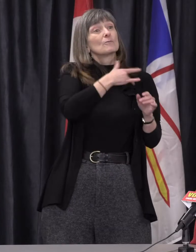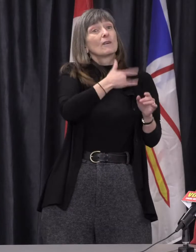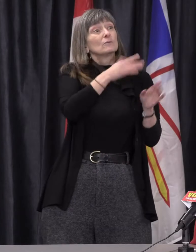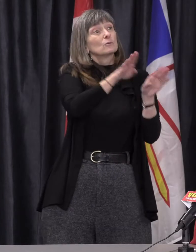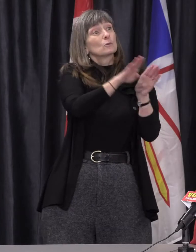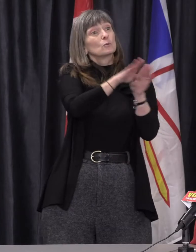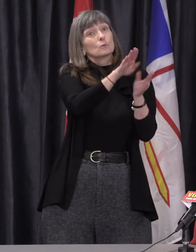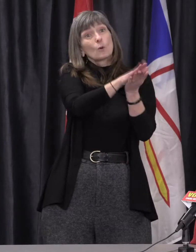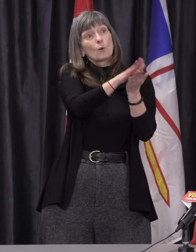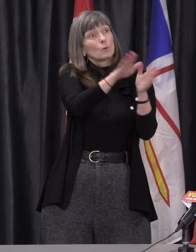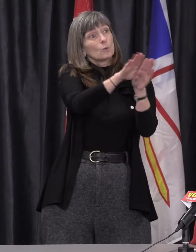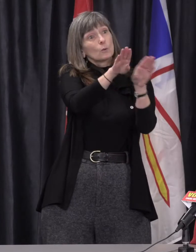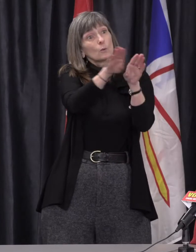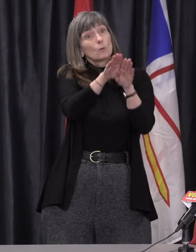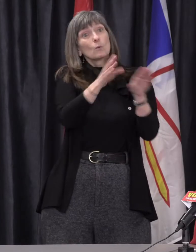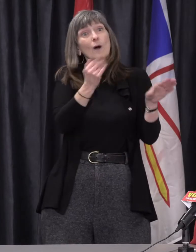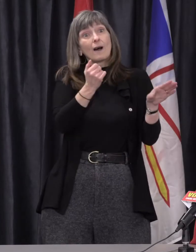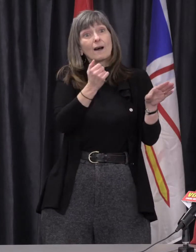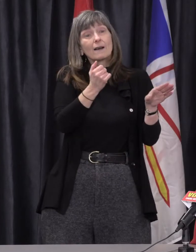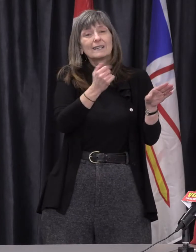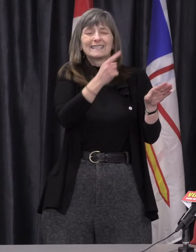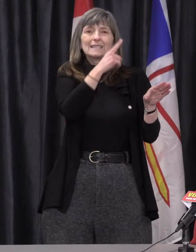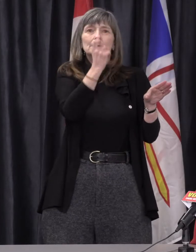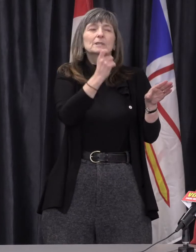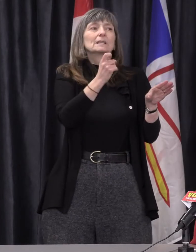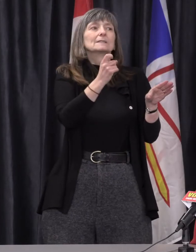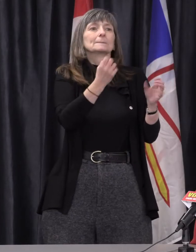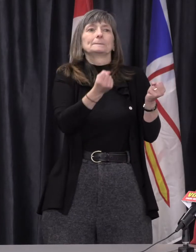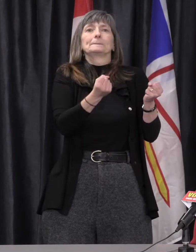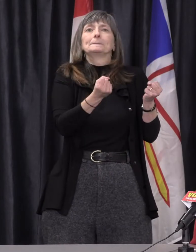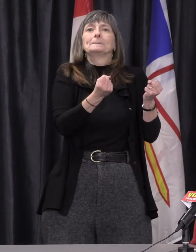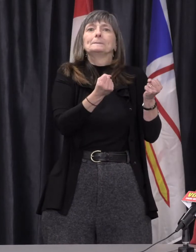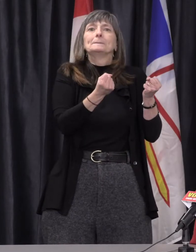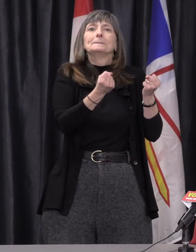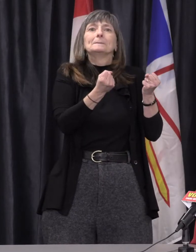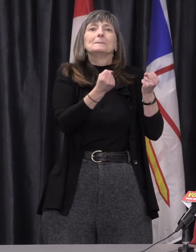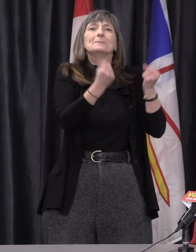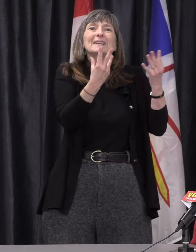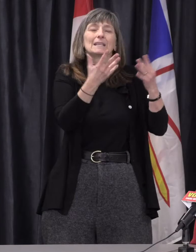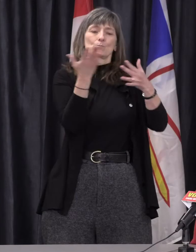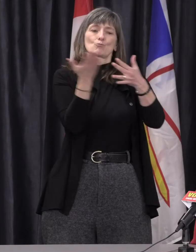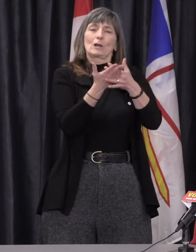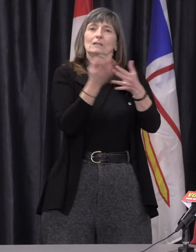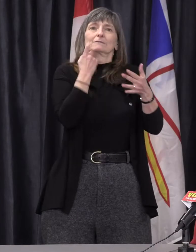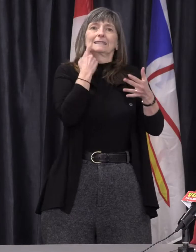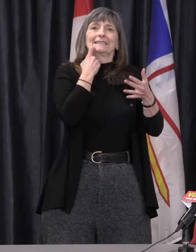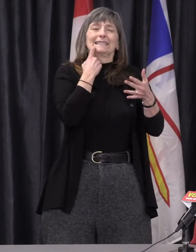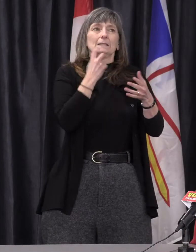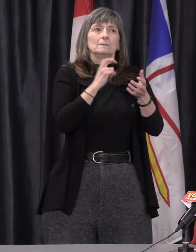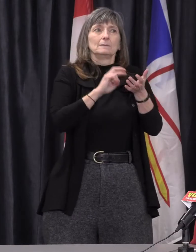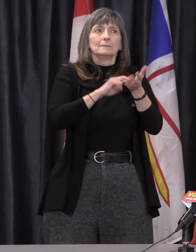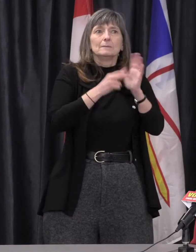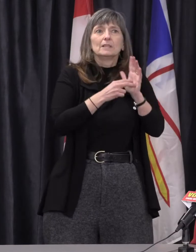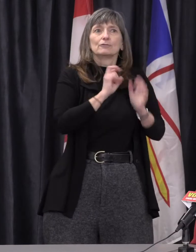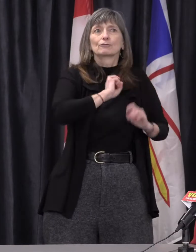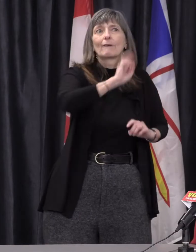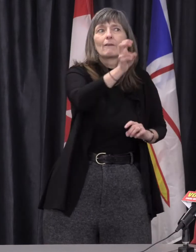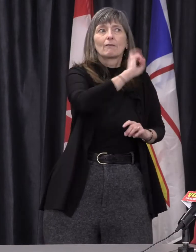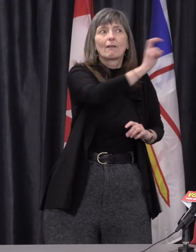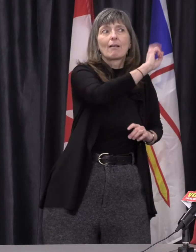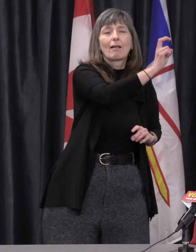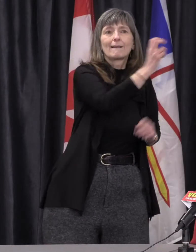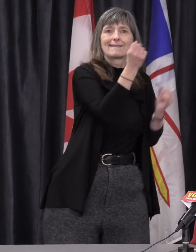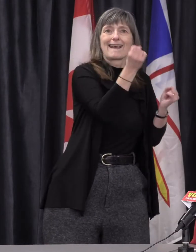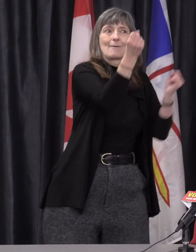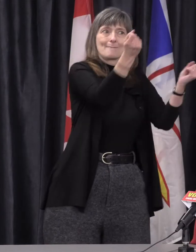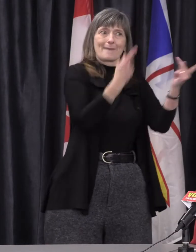doing so because people are traveling back from their March break. So the 2-week closure is to wait